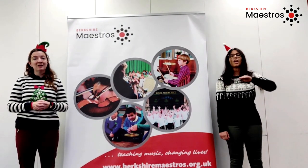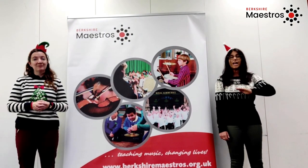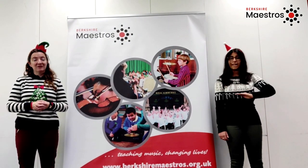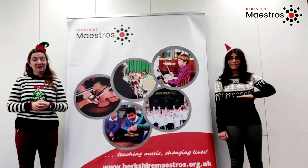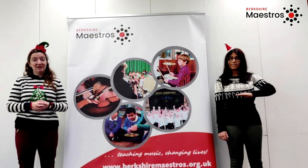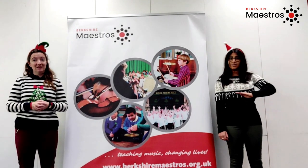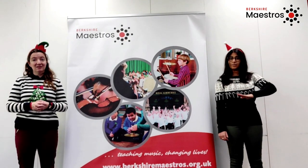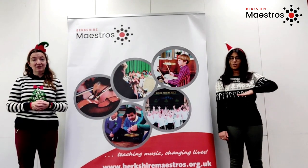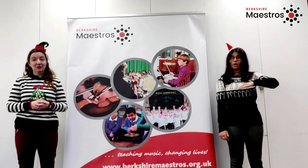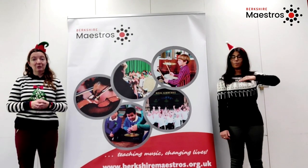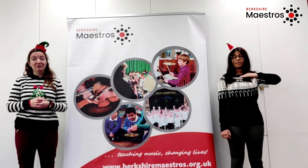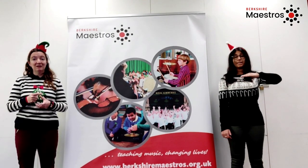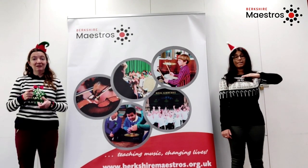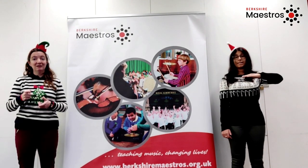moan. In the